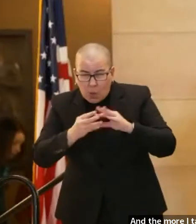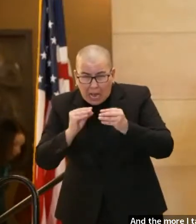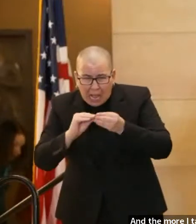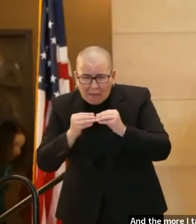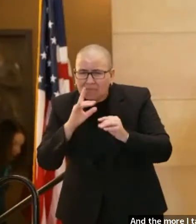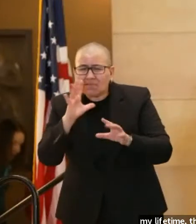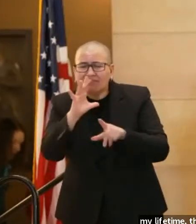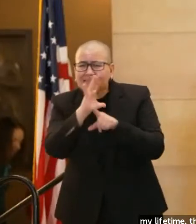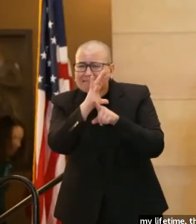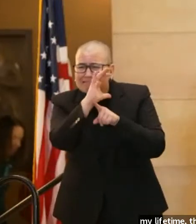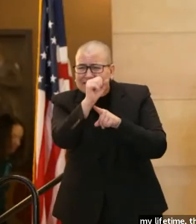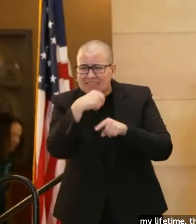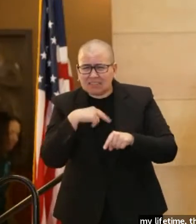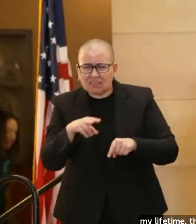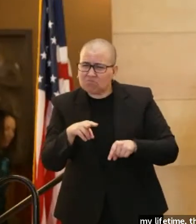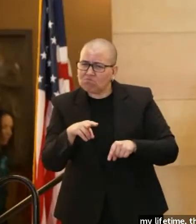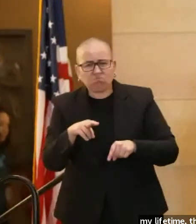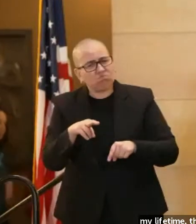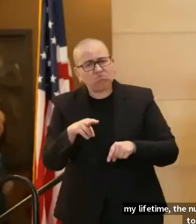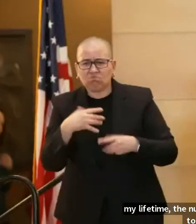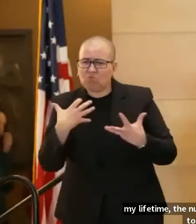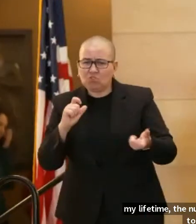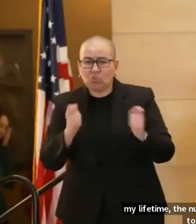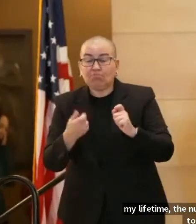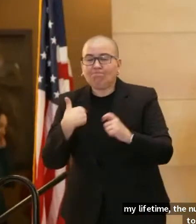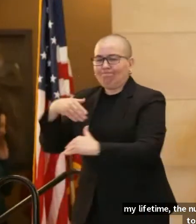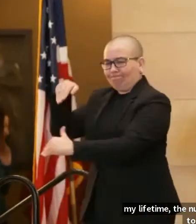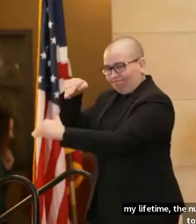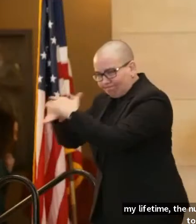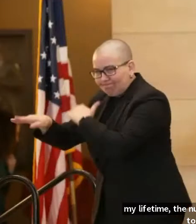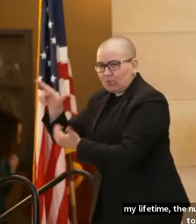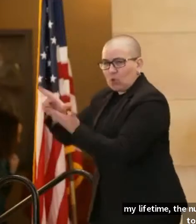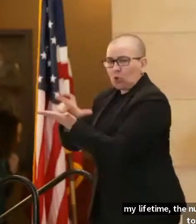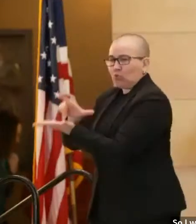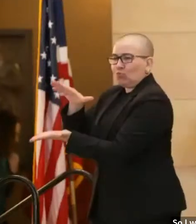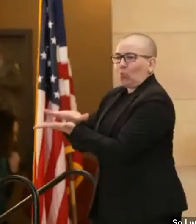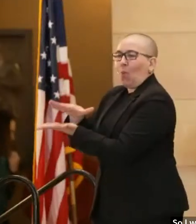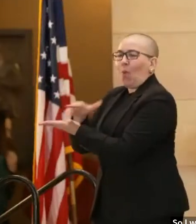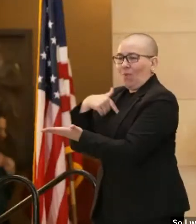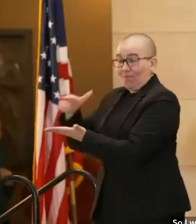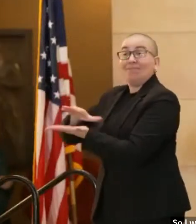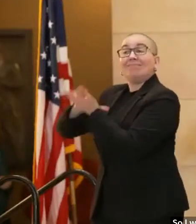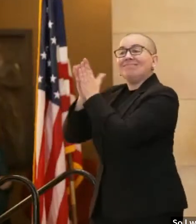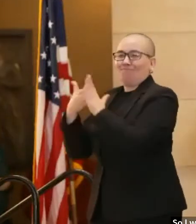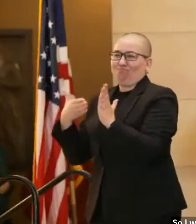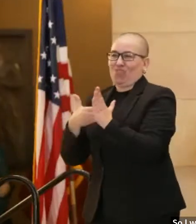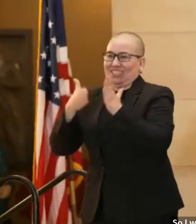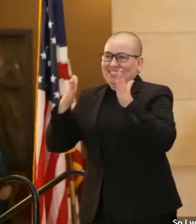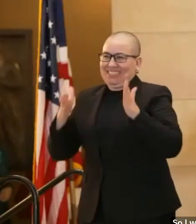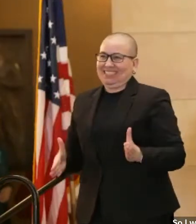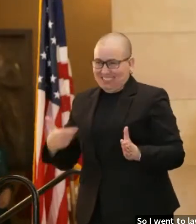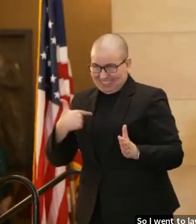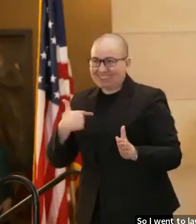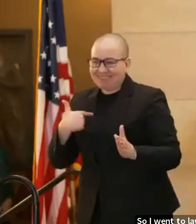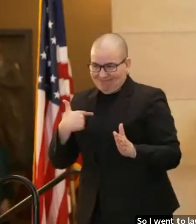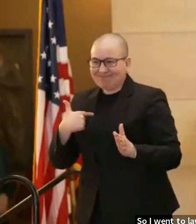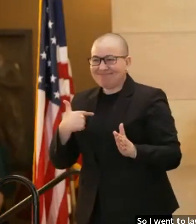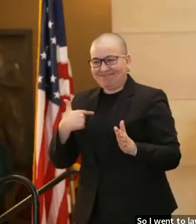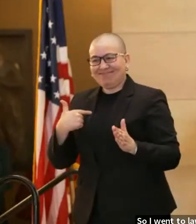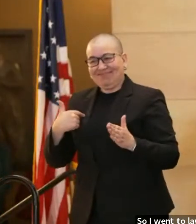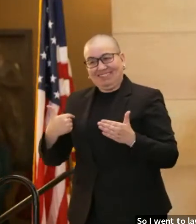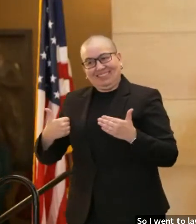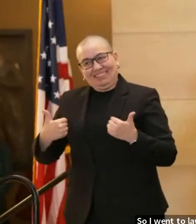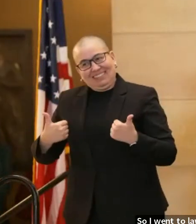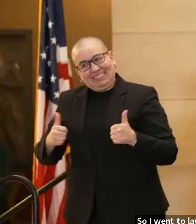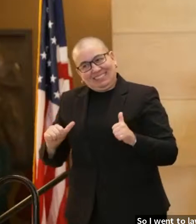to do something about that. So I went to law school. I became a prosecutor. It is a job that I still have when the legislature's